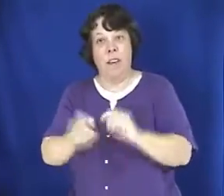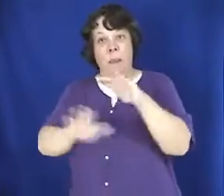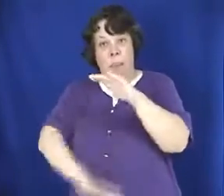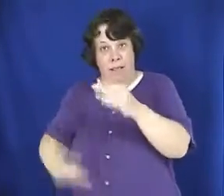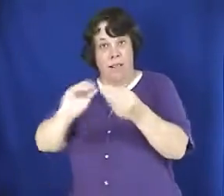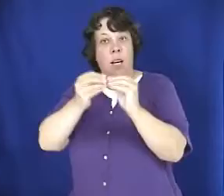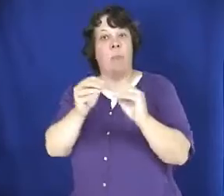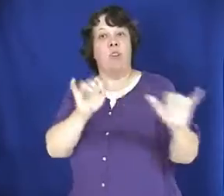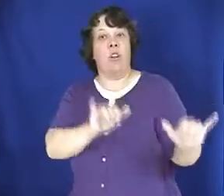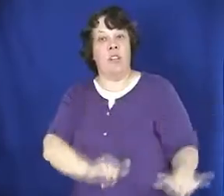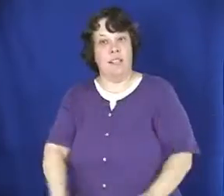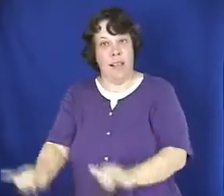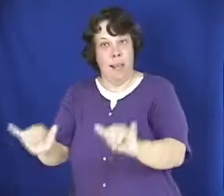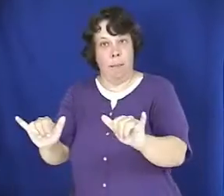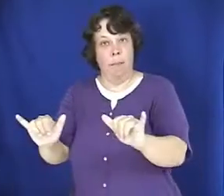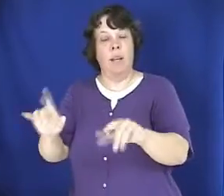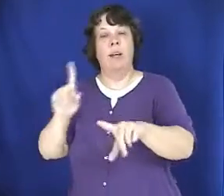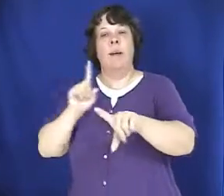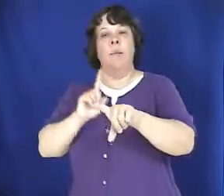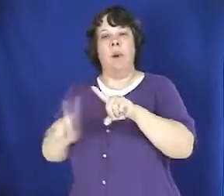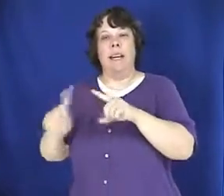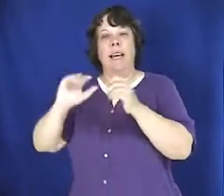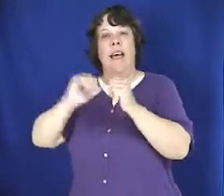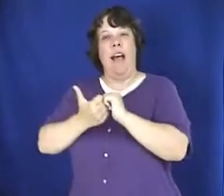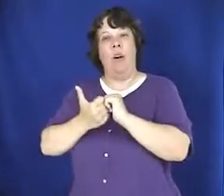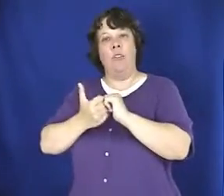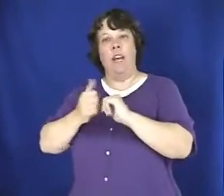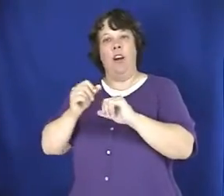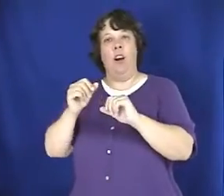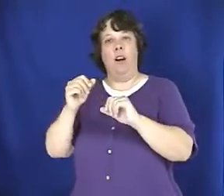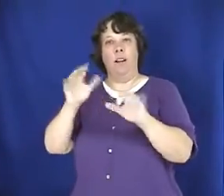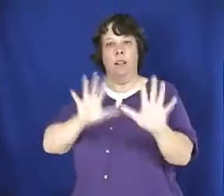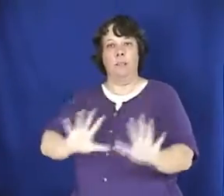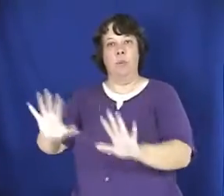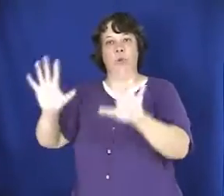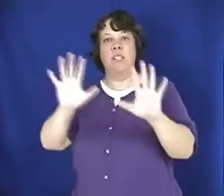The basic numbers are the same, but how they are moved in